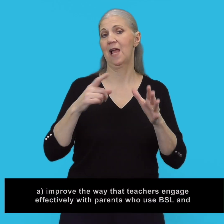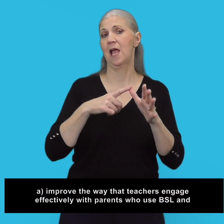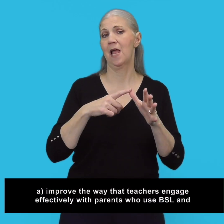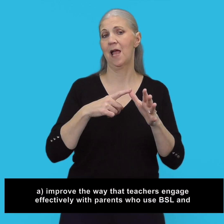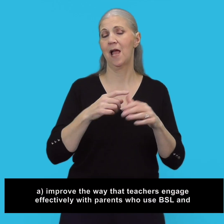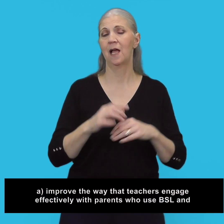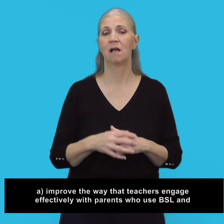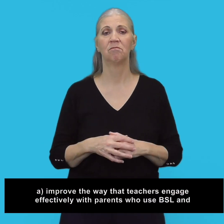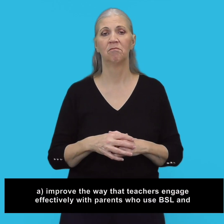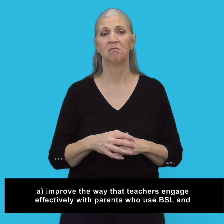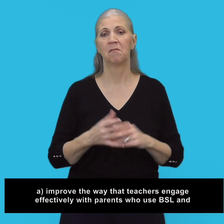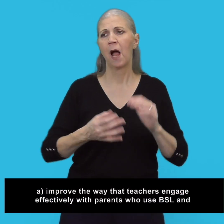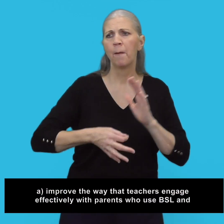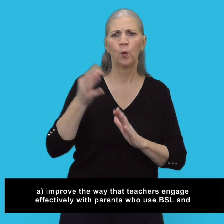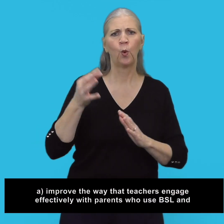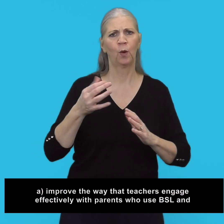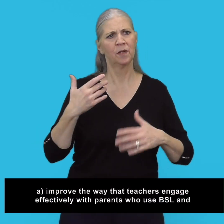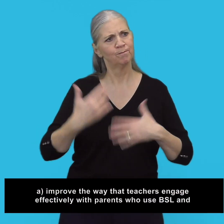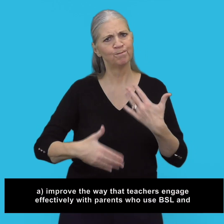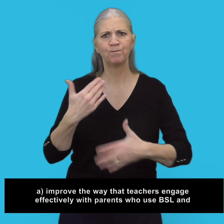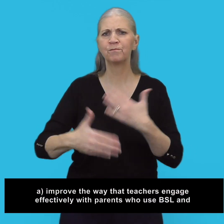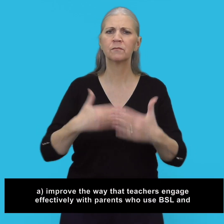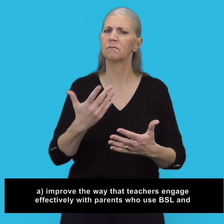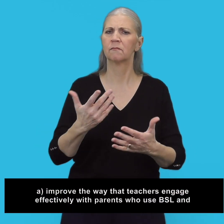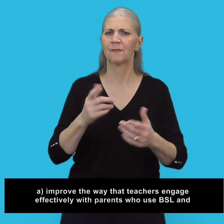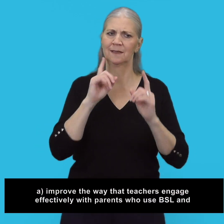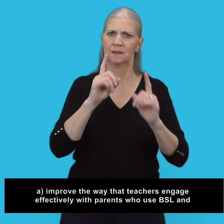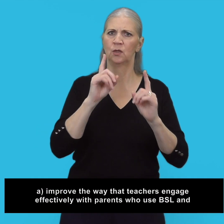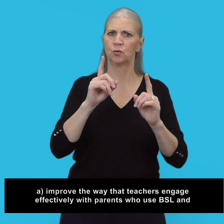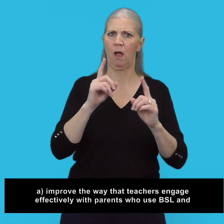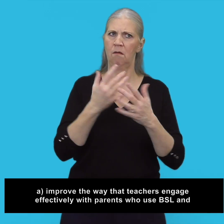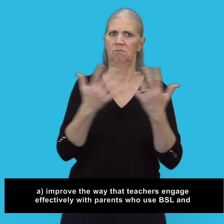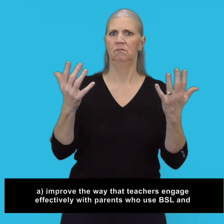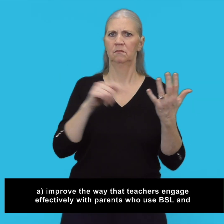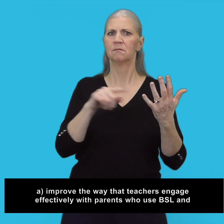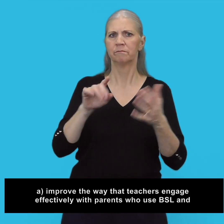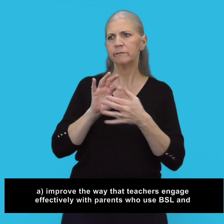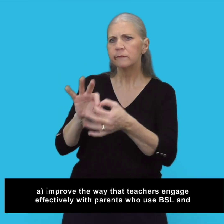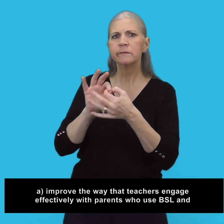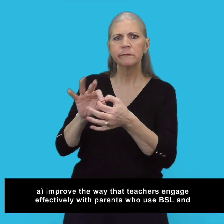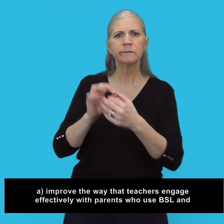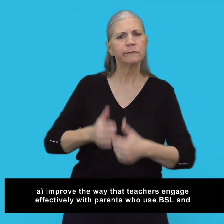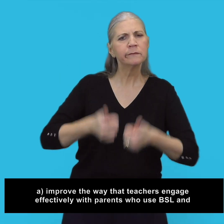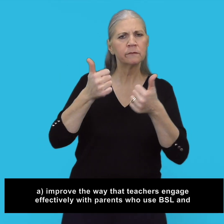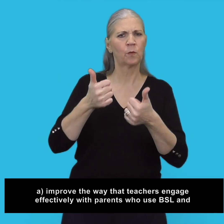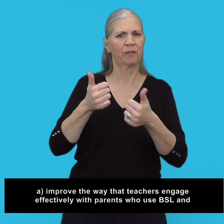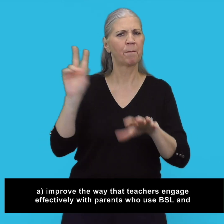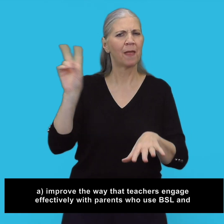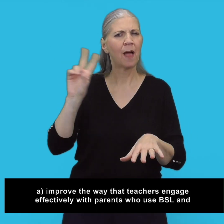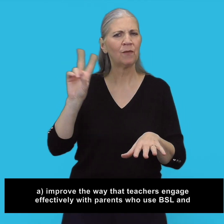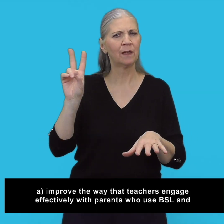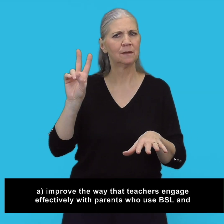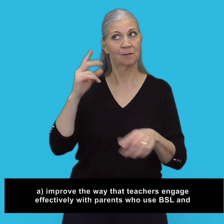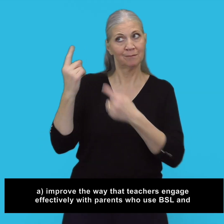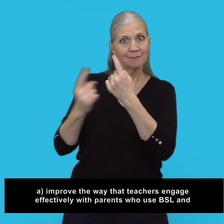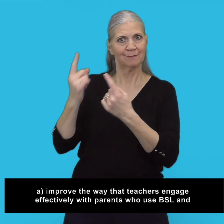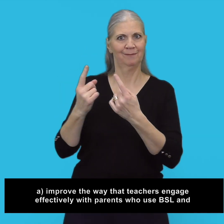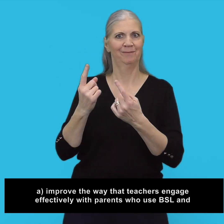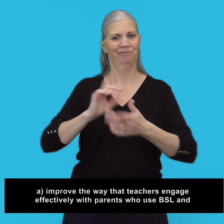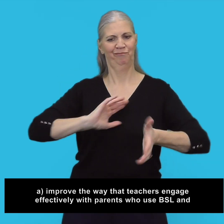A. Improve the way that teachers engage effectively with parents who use BSL, and